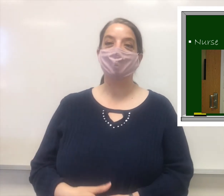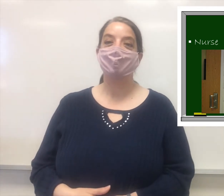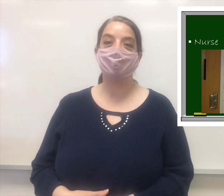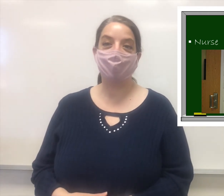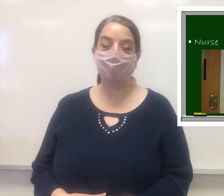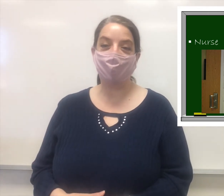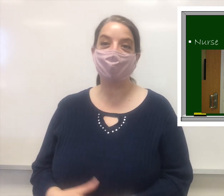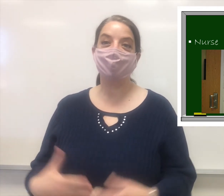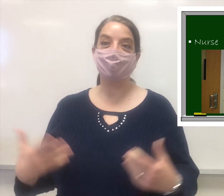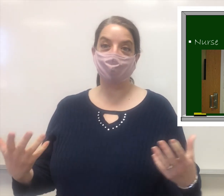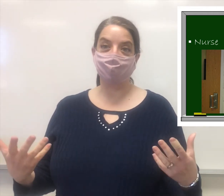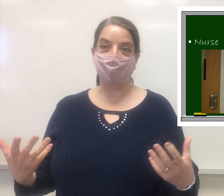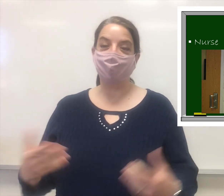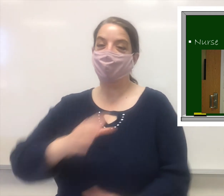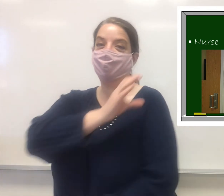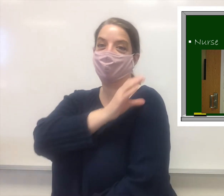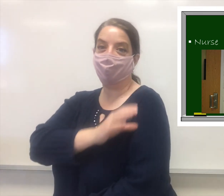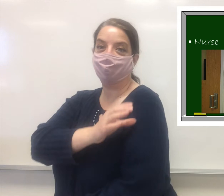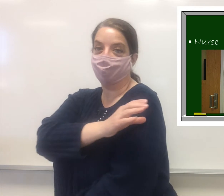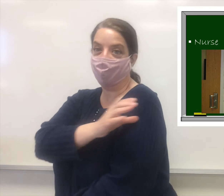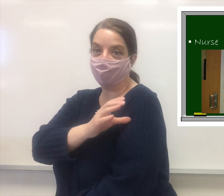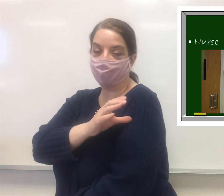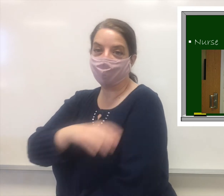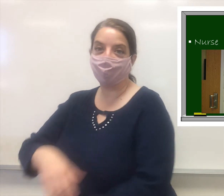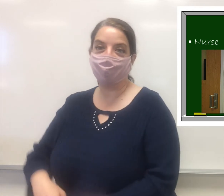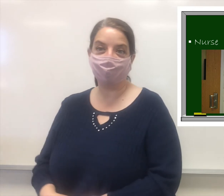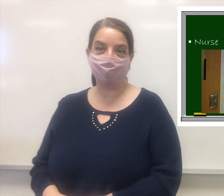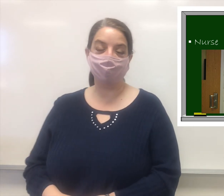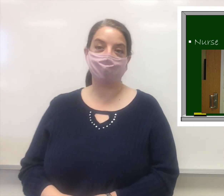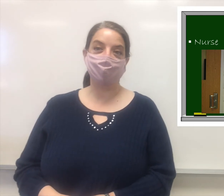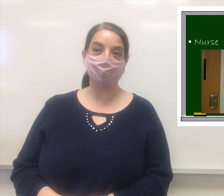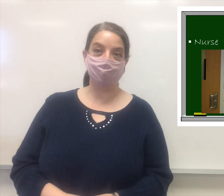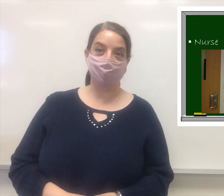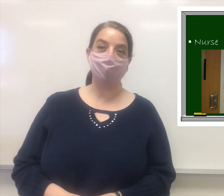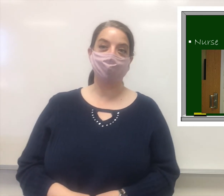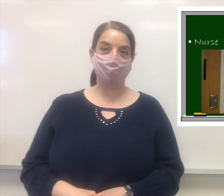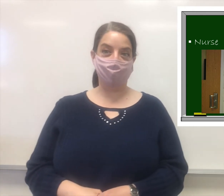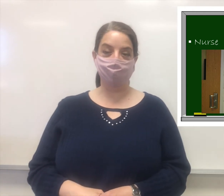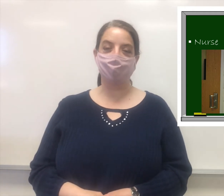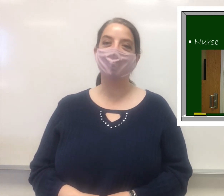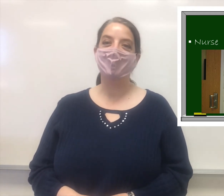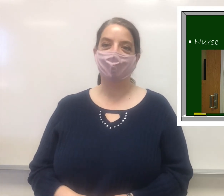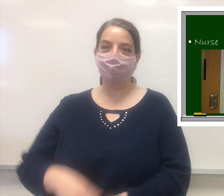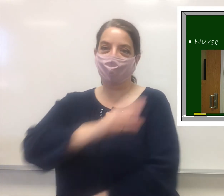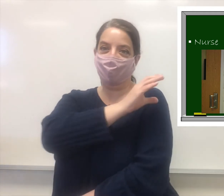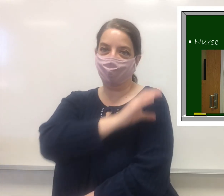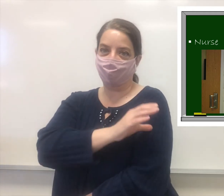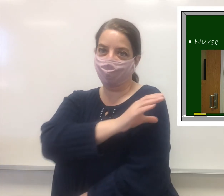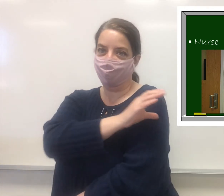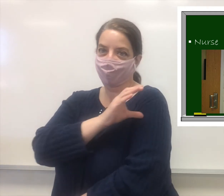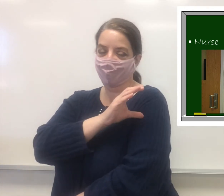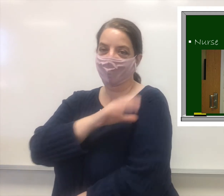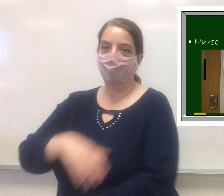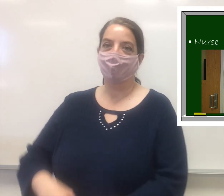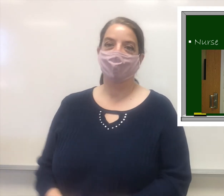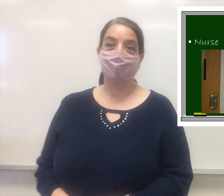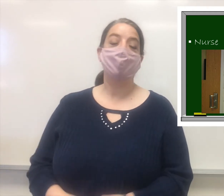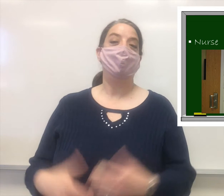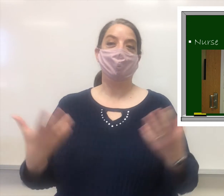Think about a medic in the army. He's the guy with the red cross on his sleeve so that you know who can help you if you get injured.